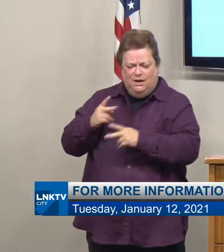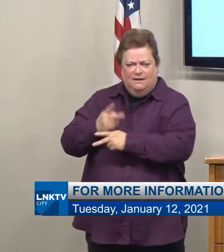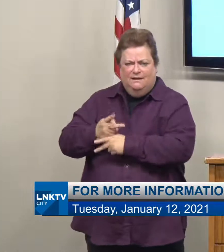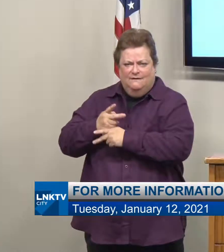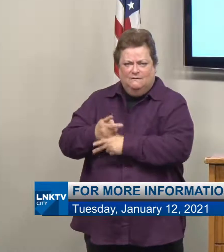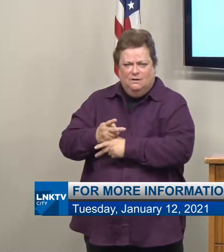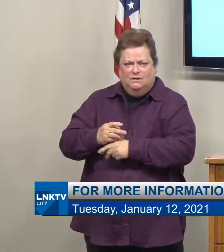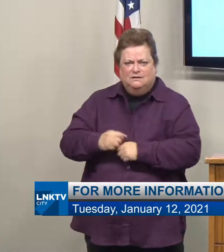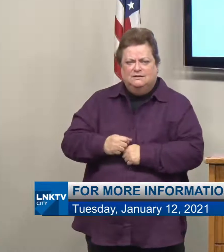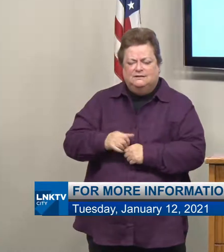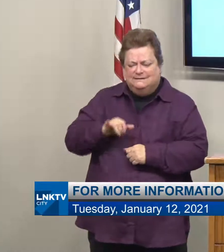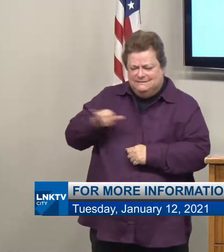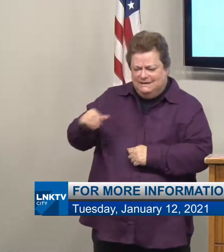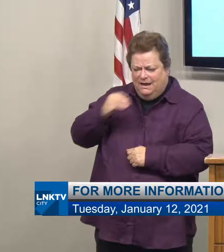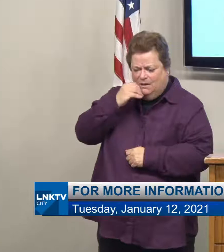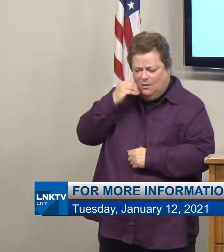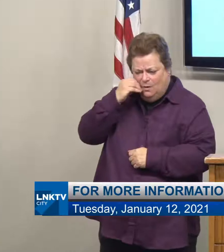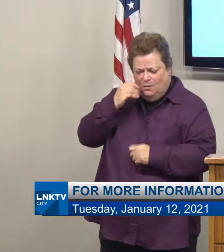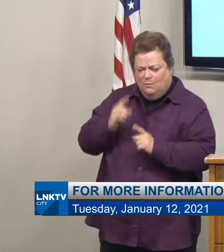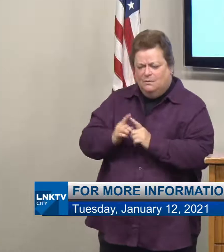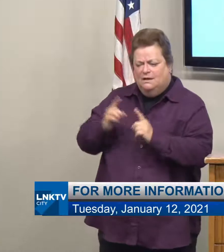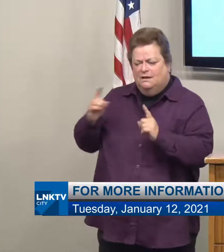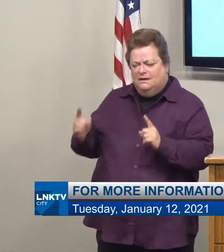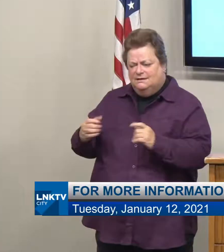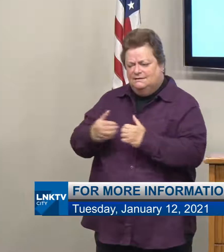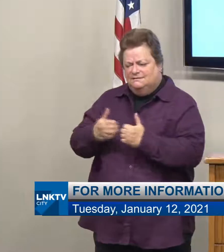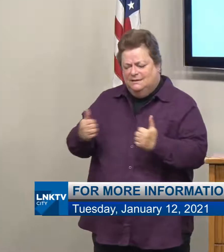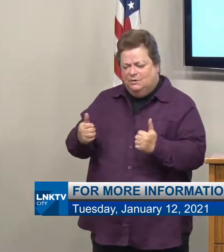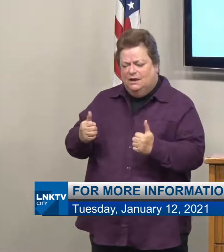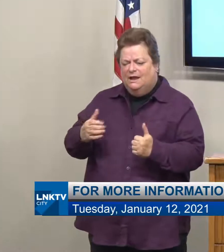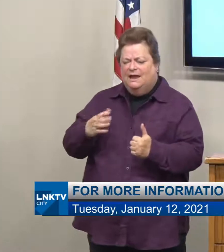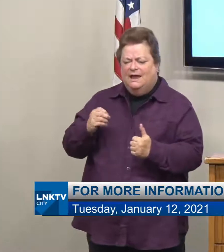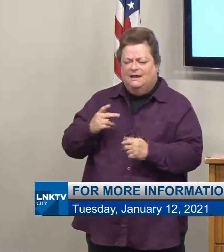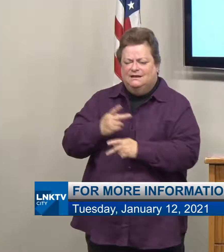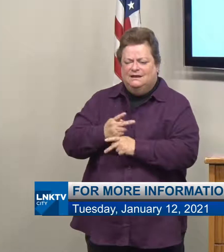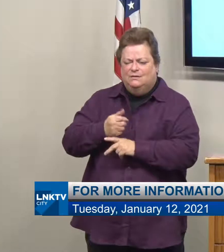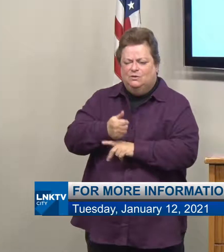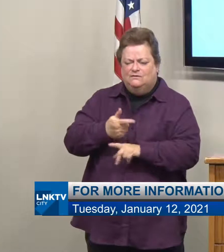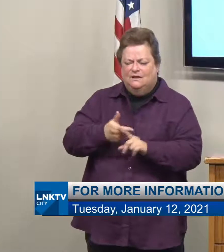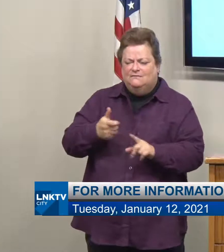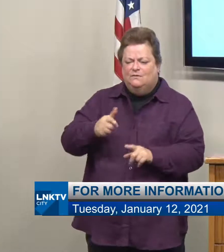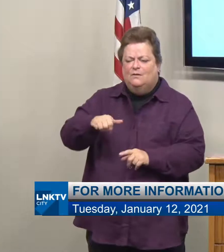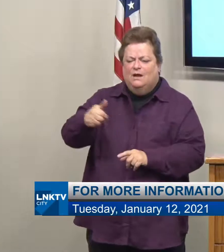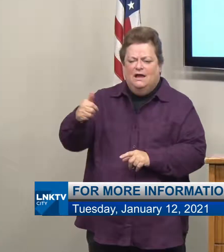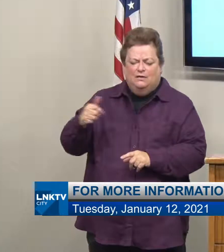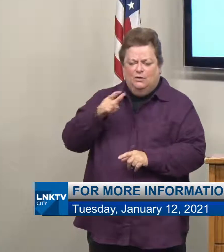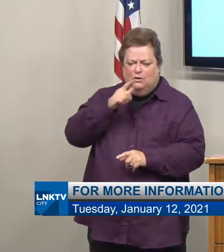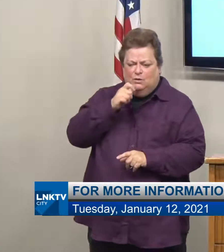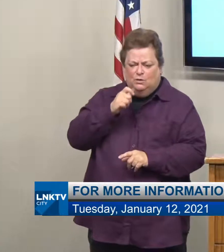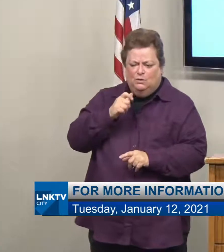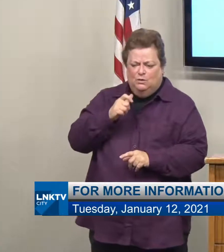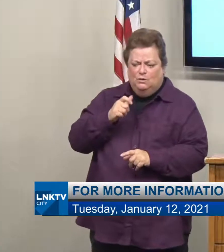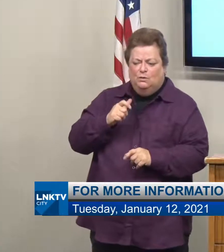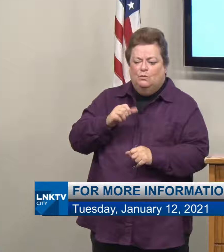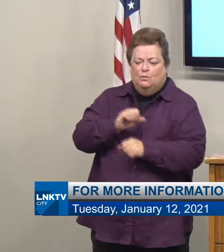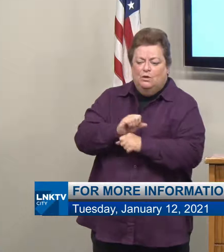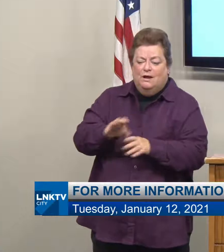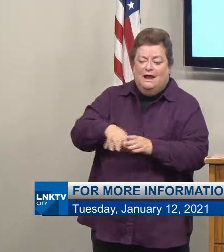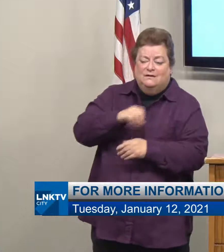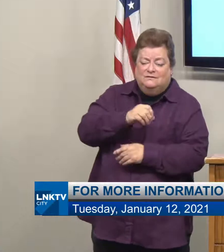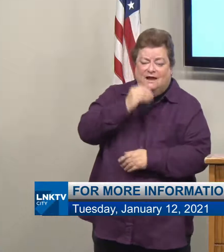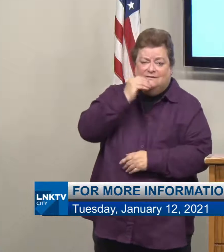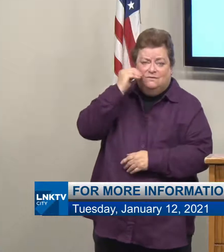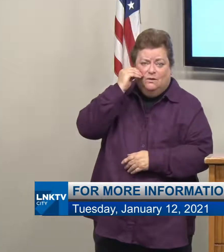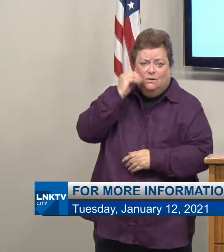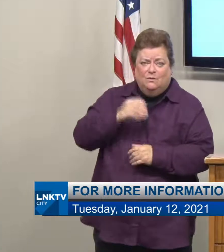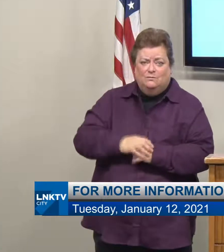from family or friends for needs outside the home, and distance yourself from household members who may work outside of the home.